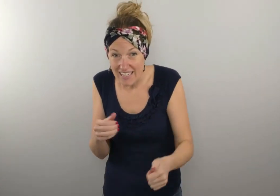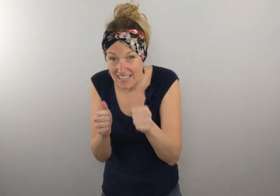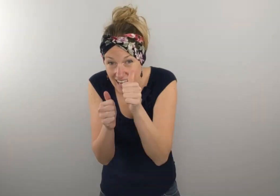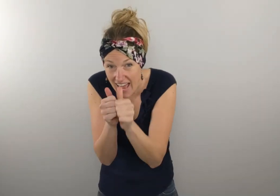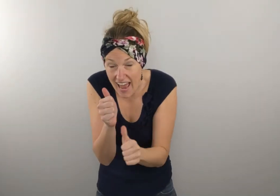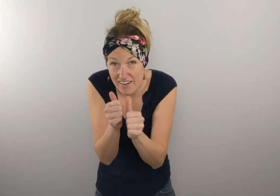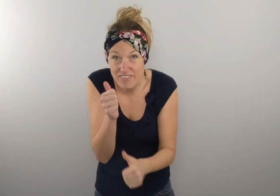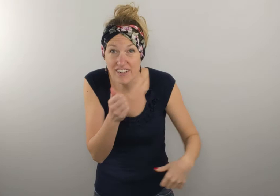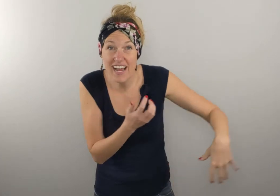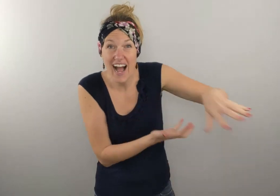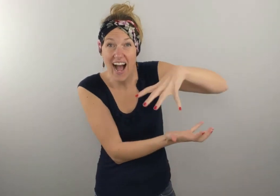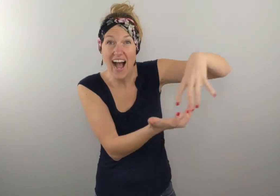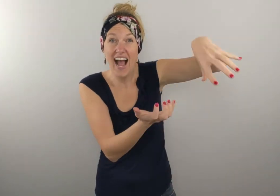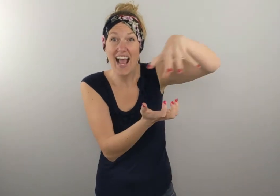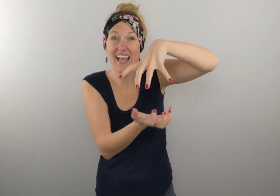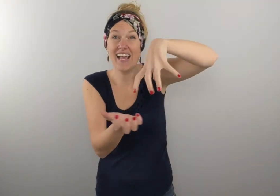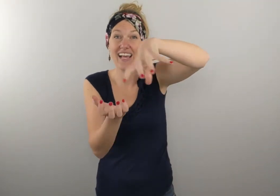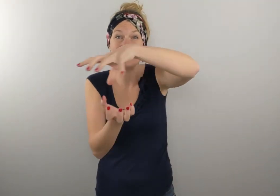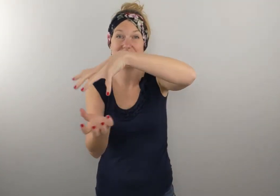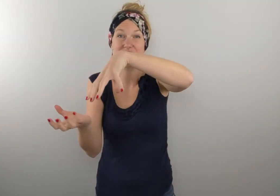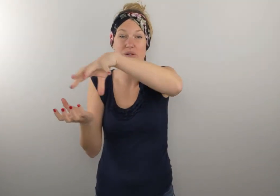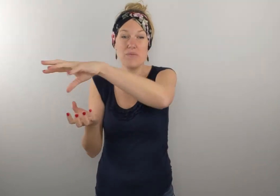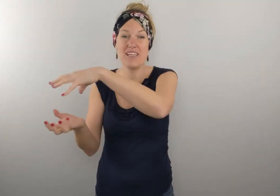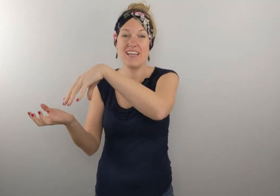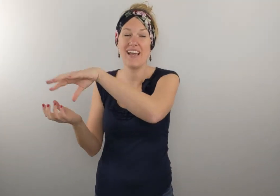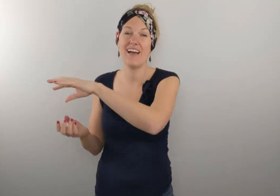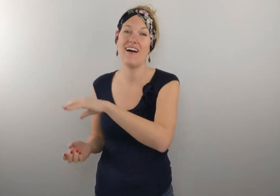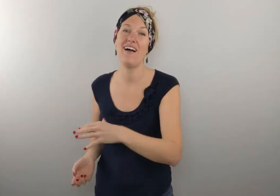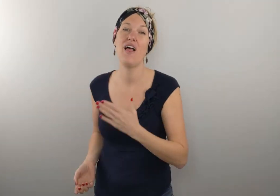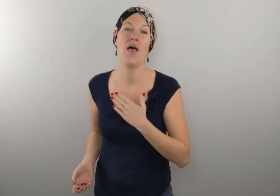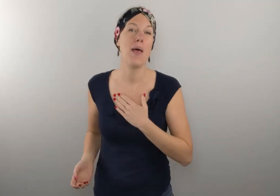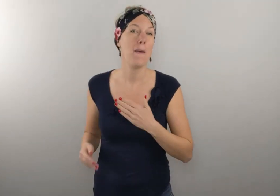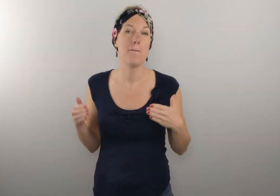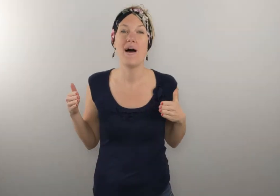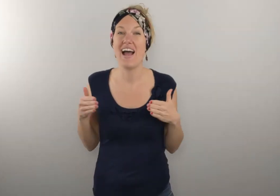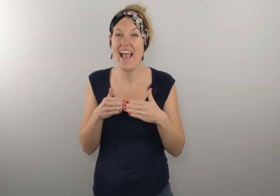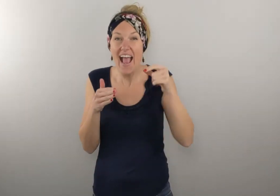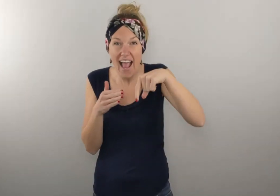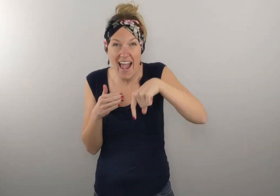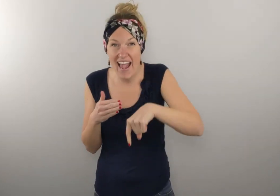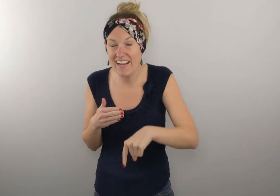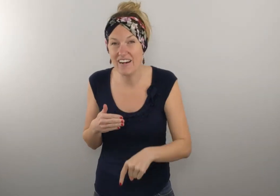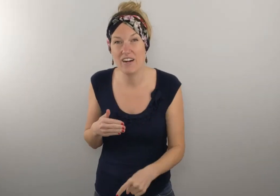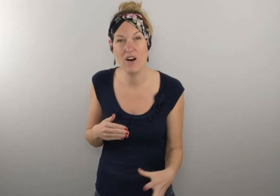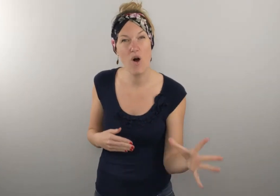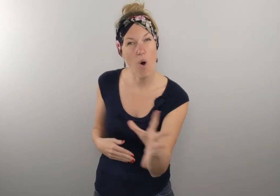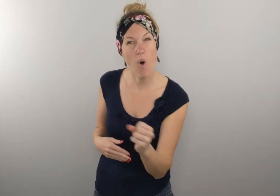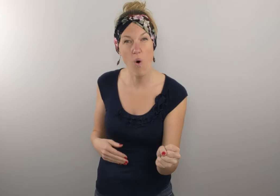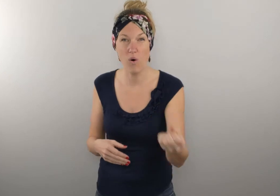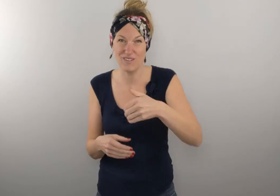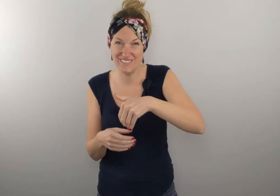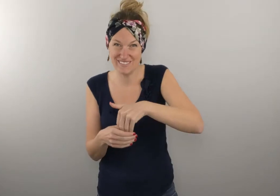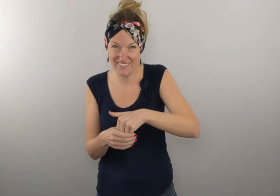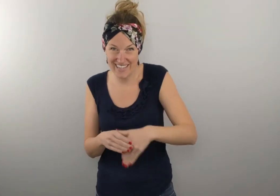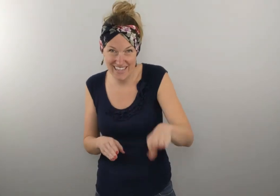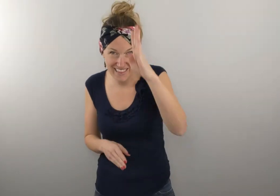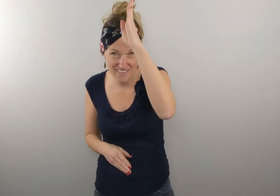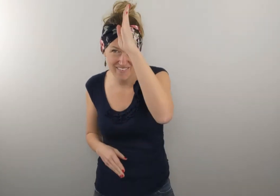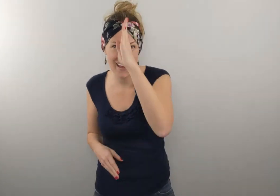In every high and stormy gale, my anchor holds within the